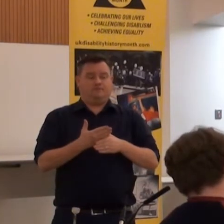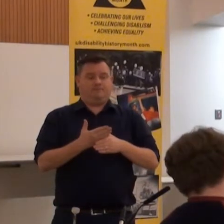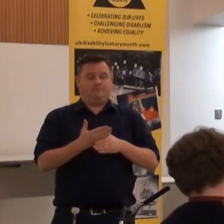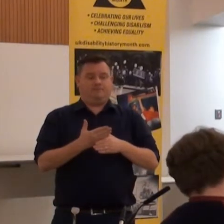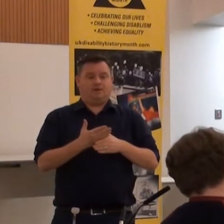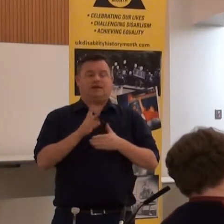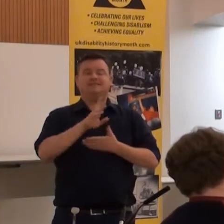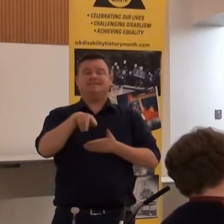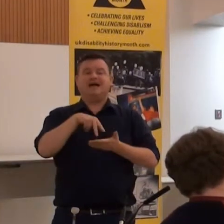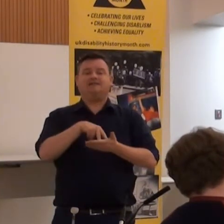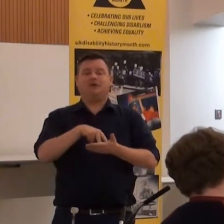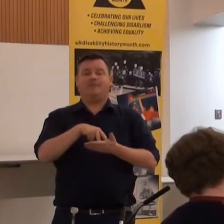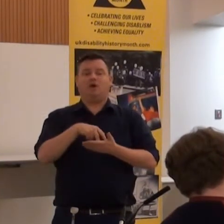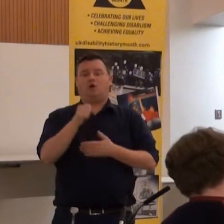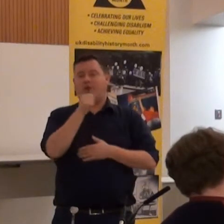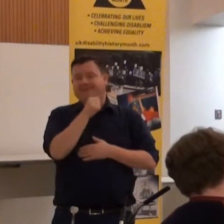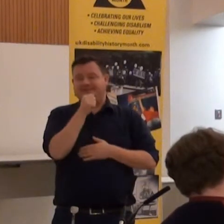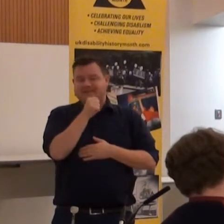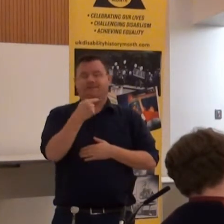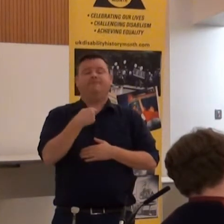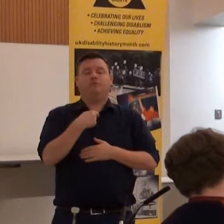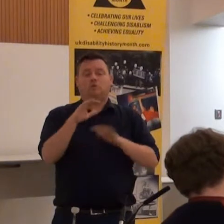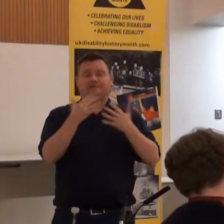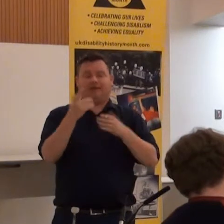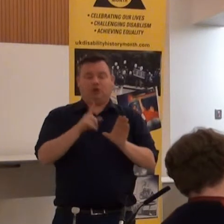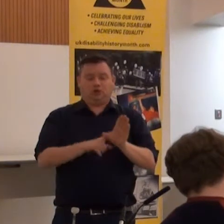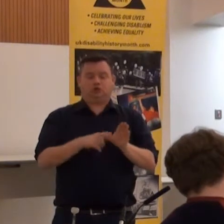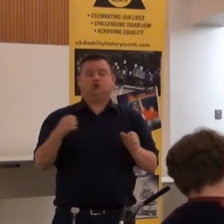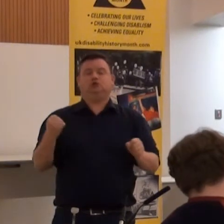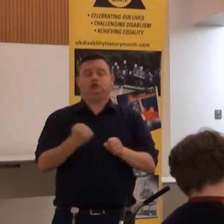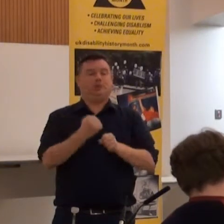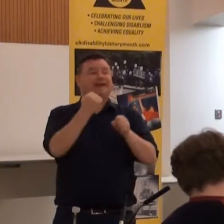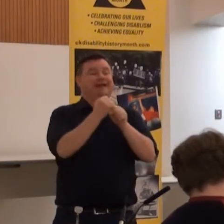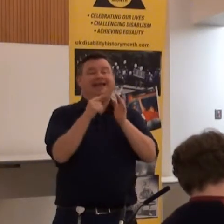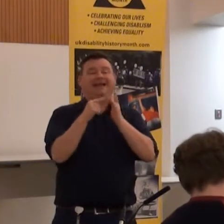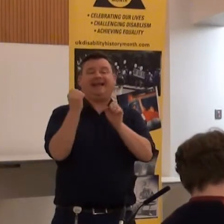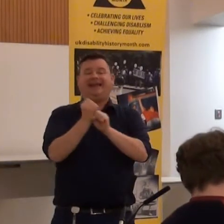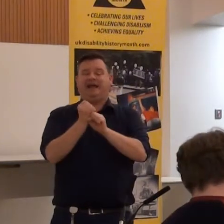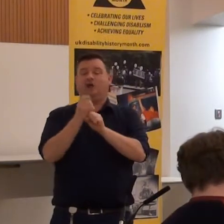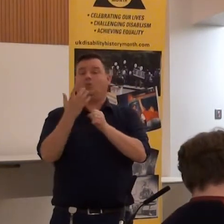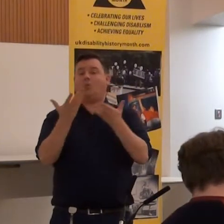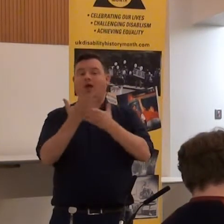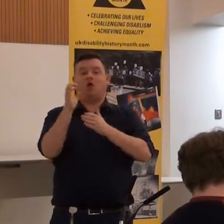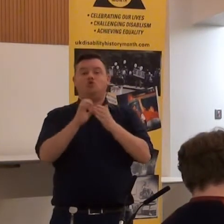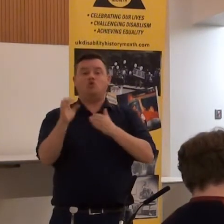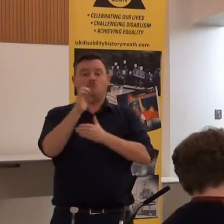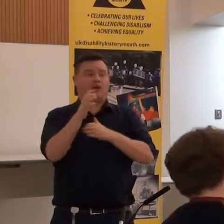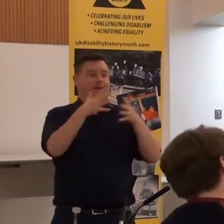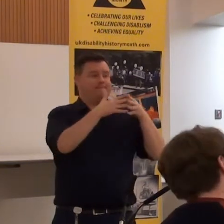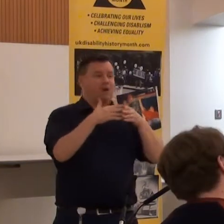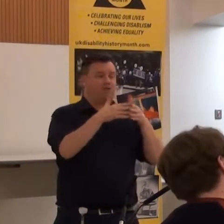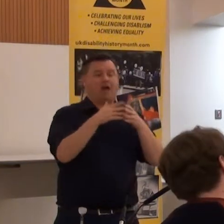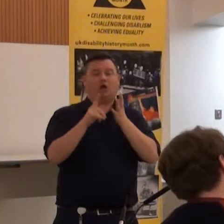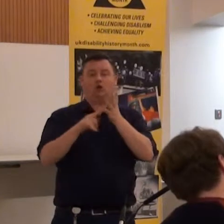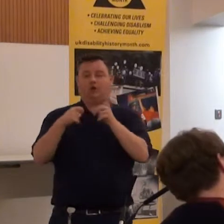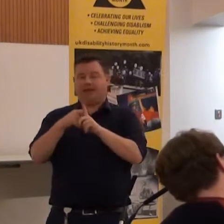I almost made a living as a stand-up for 10 years, doing gigs all over Europe and the States and around the